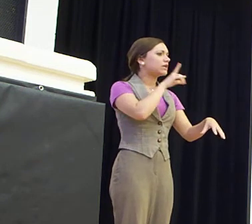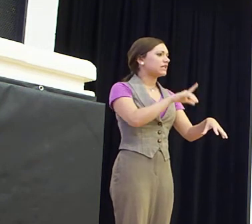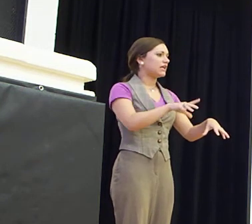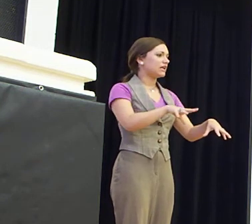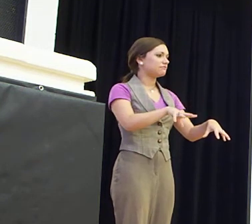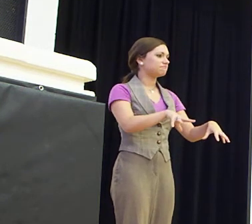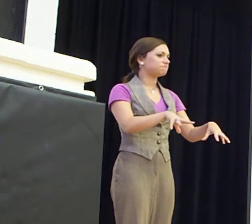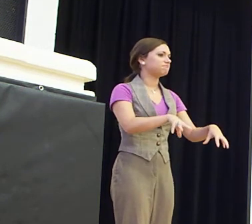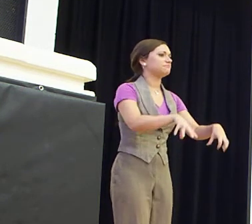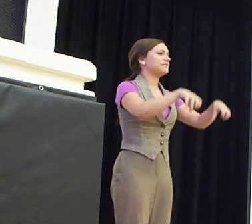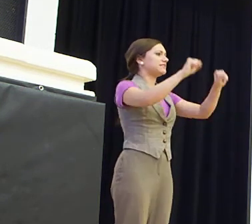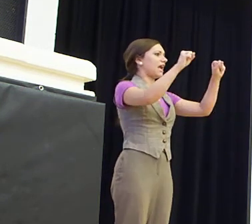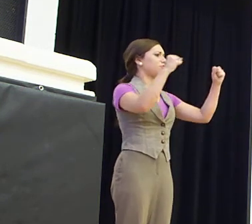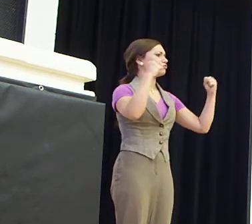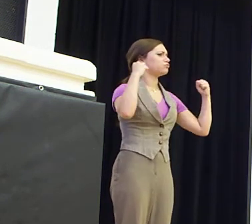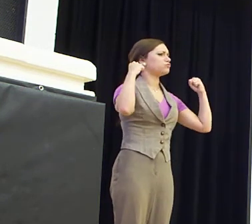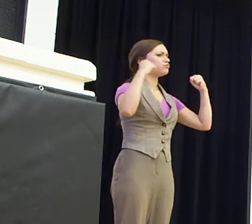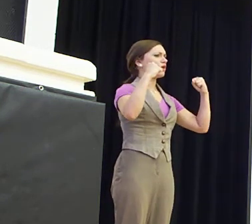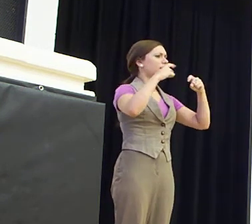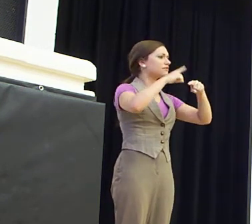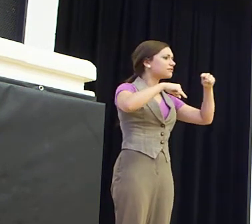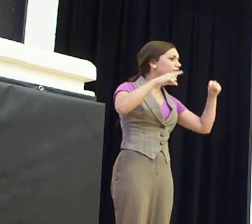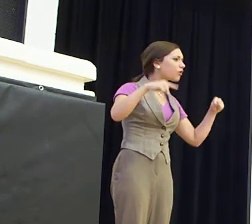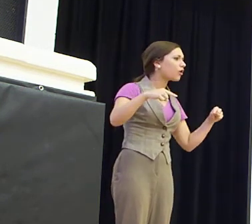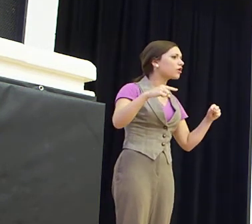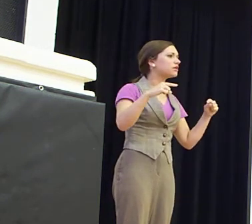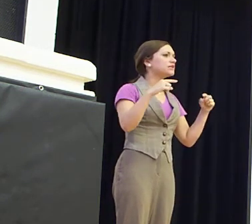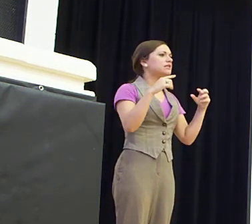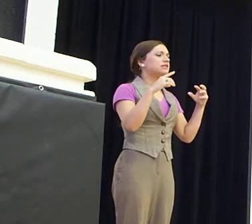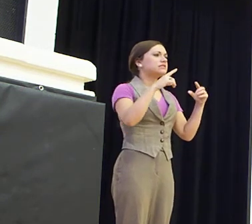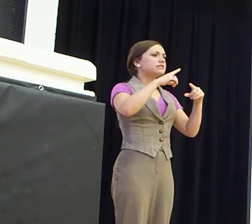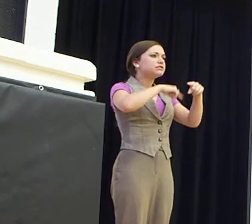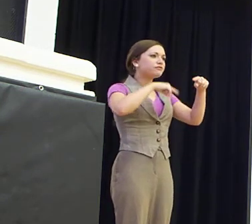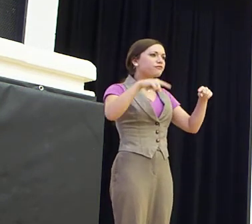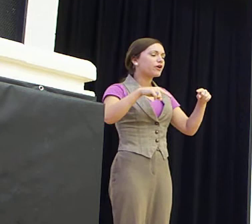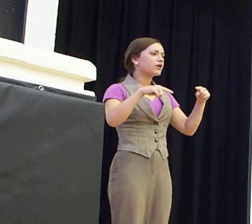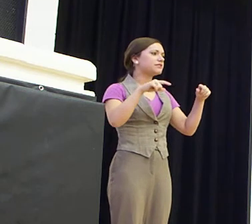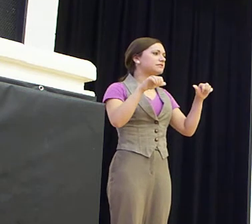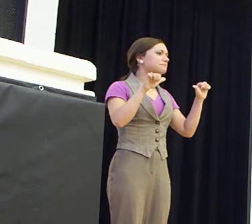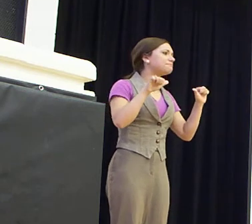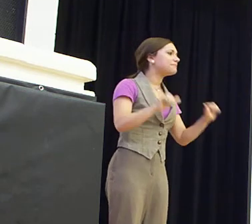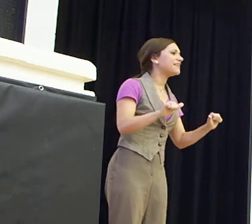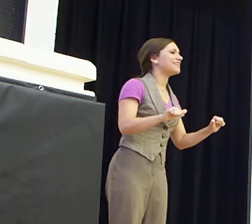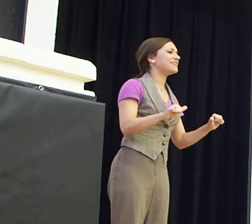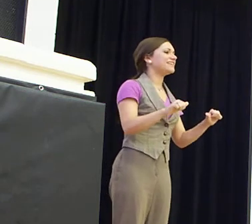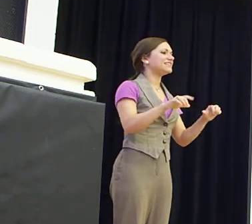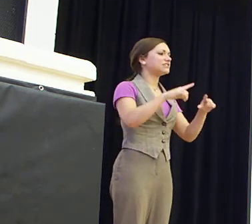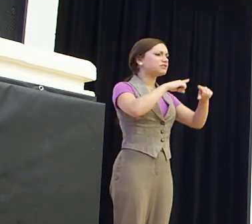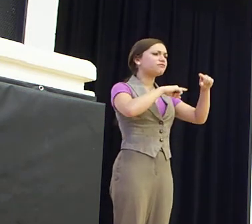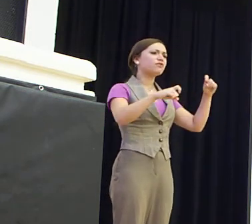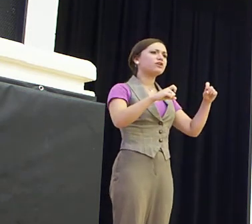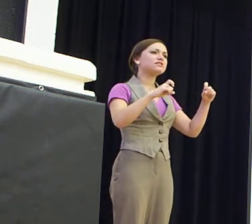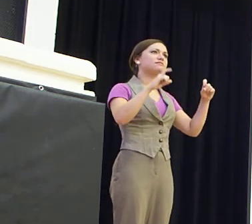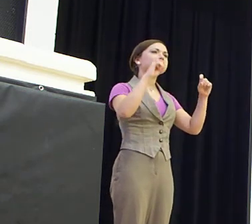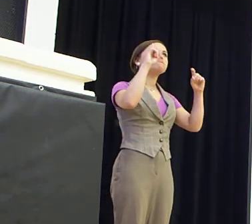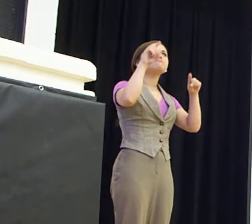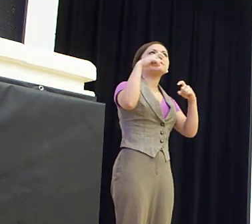strengths and diverse abilities and diverse gifts, diverse